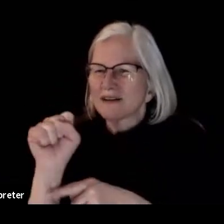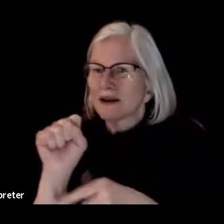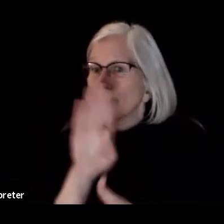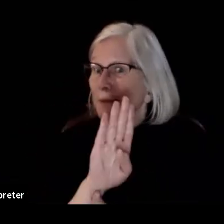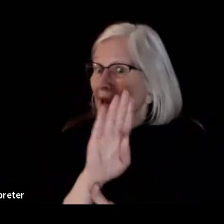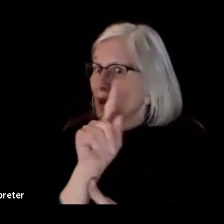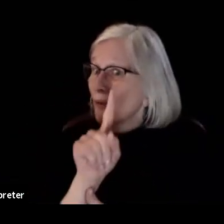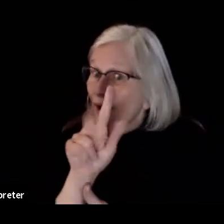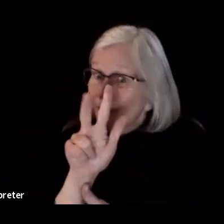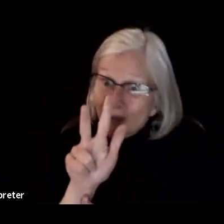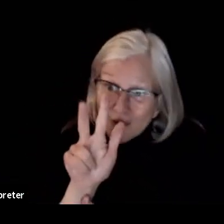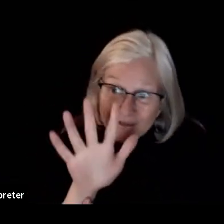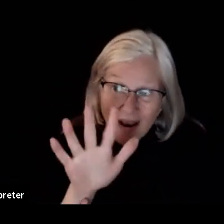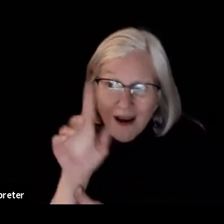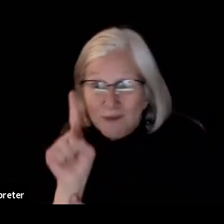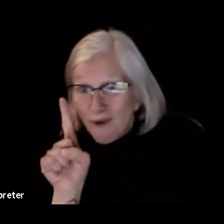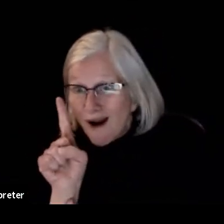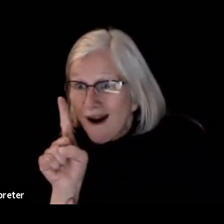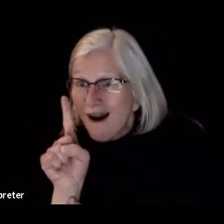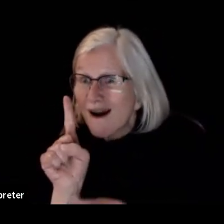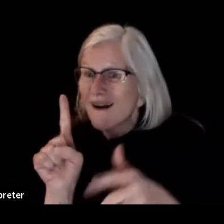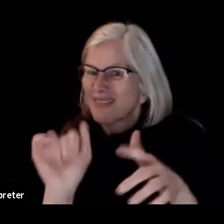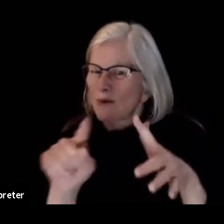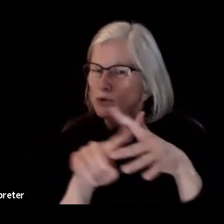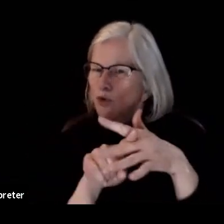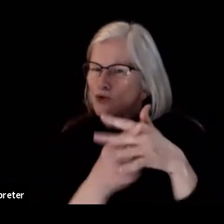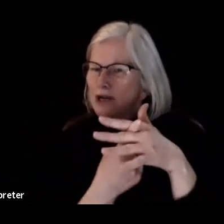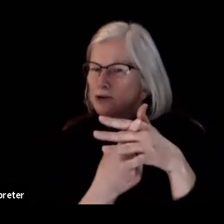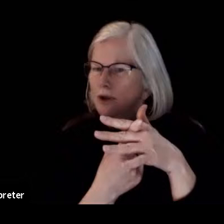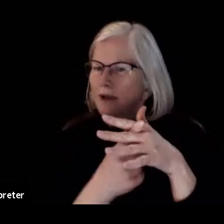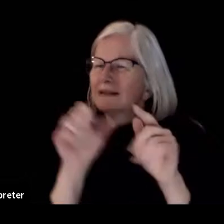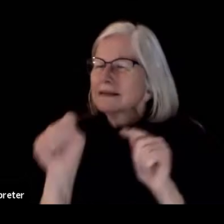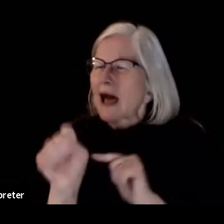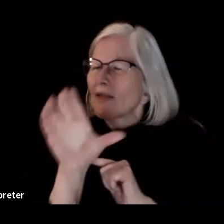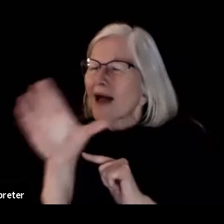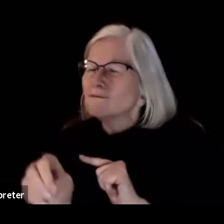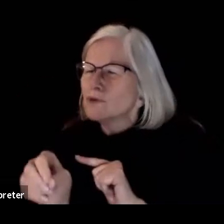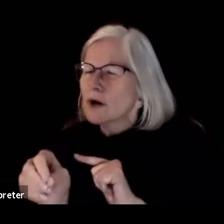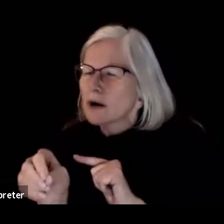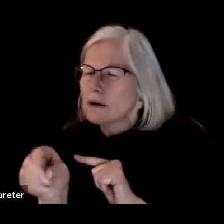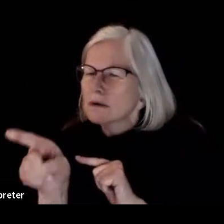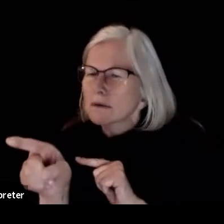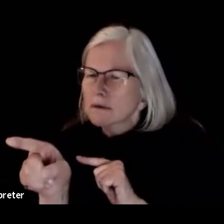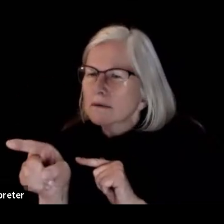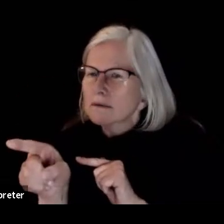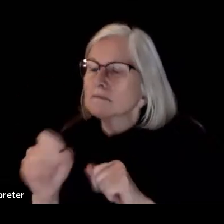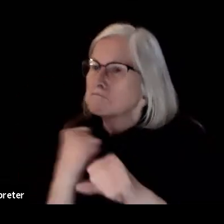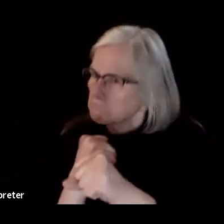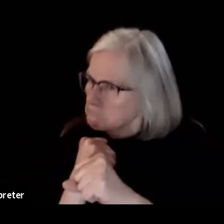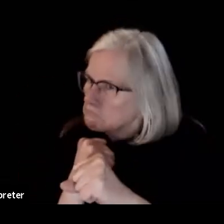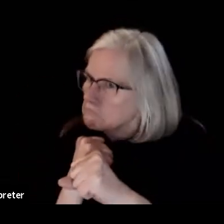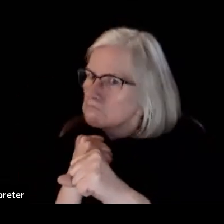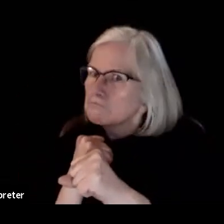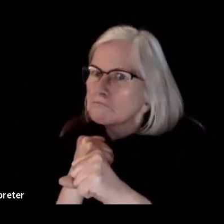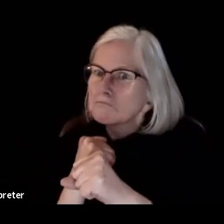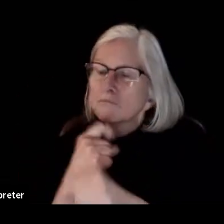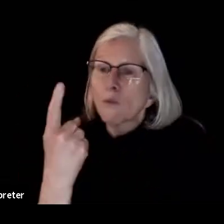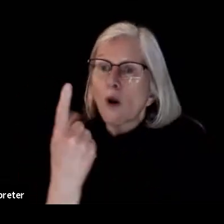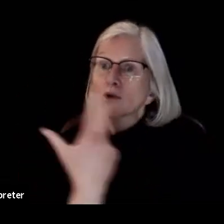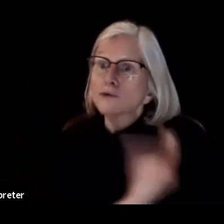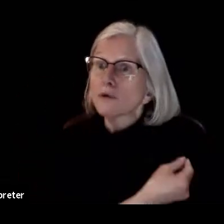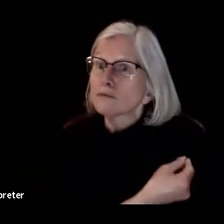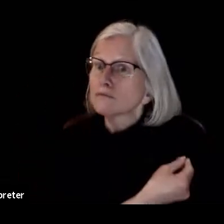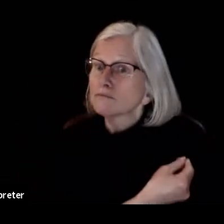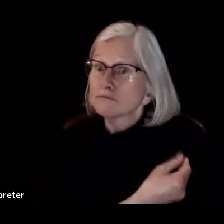B135.1 that was originally observed in South Africa. So it's a single dose. It offers good protection.